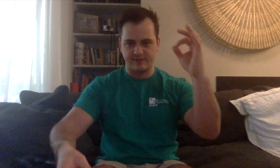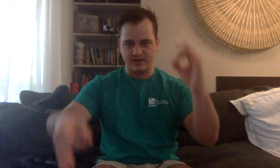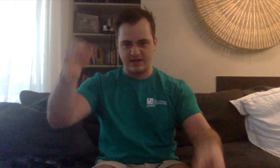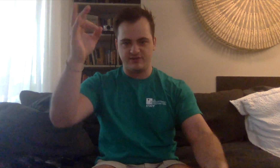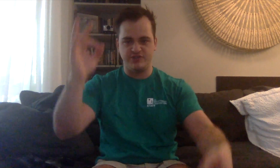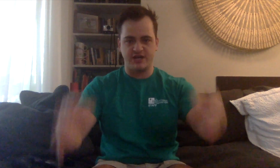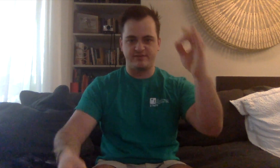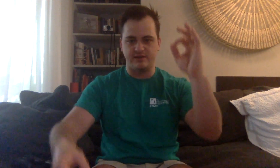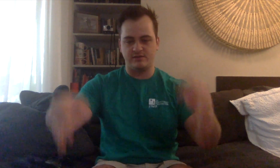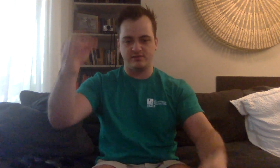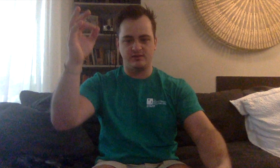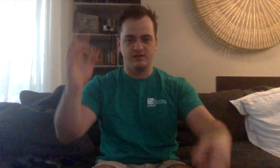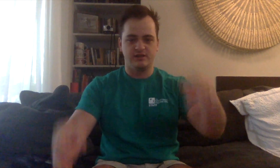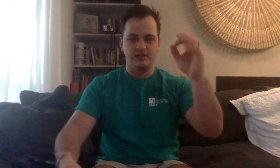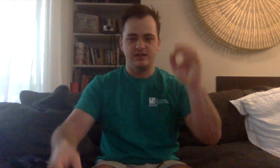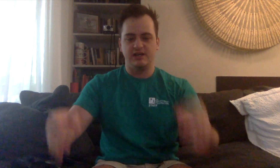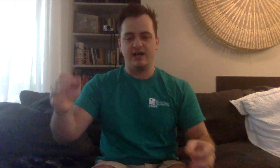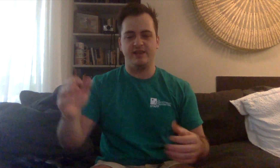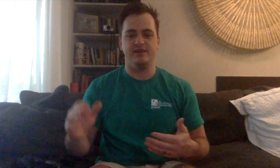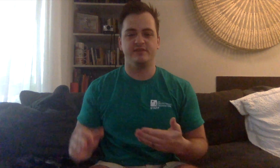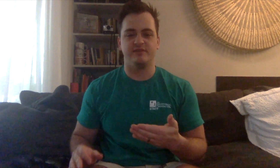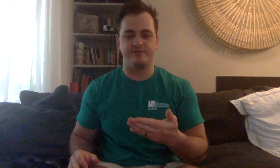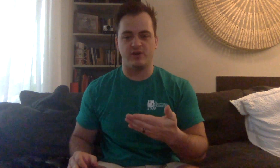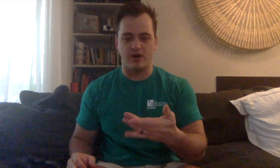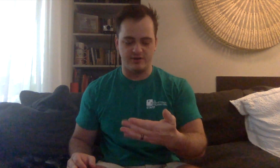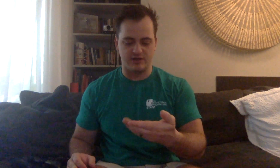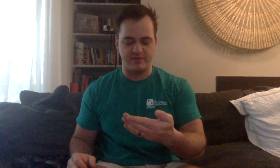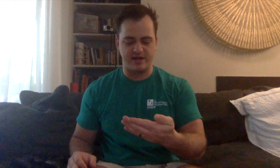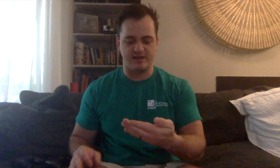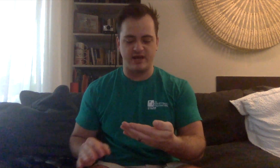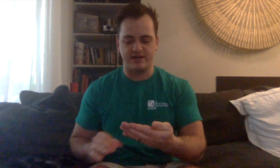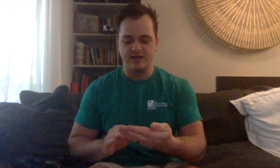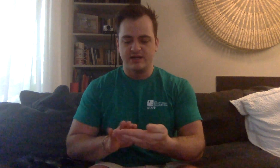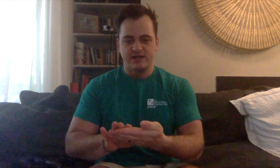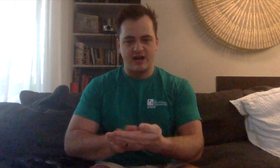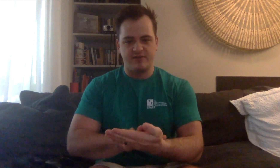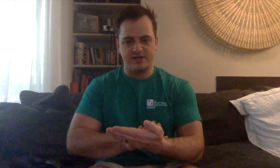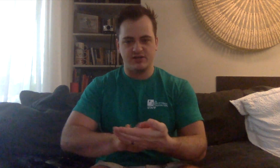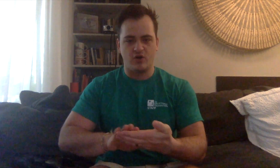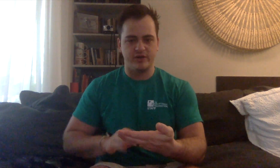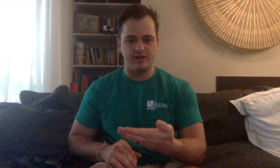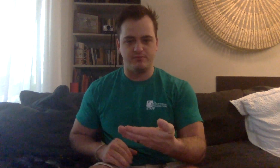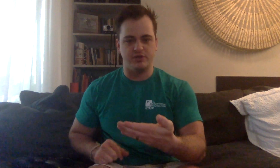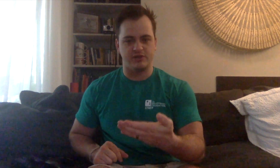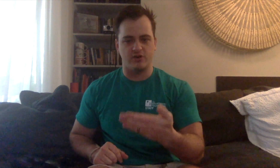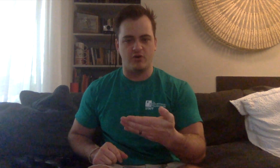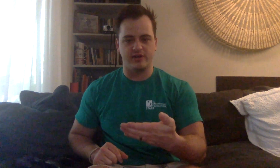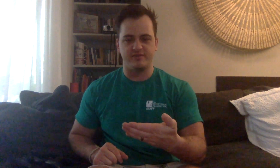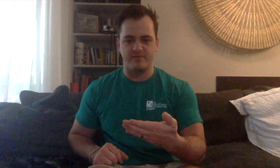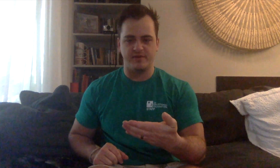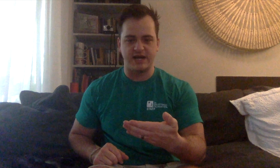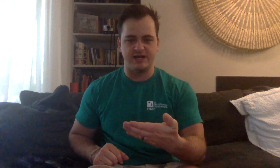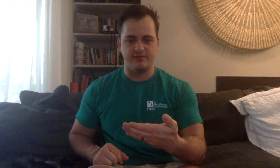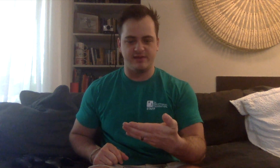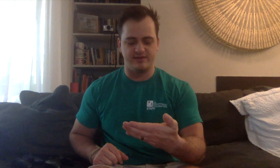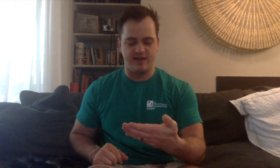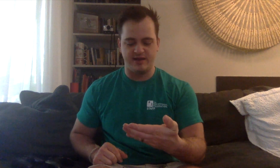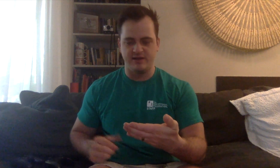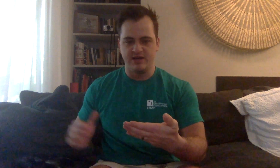And justice. And then this is for all. You're going to make it like kind of like you're holding a book or holding something right here with this hand. And